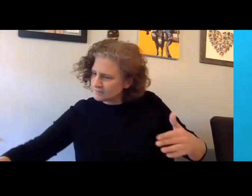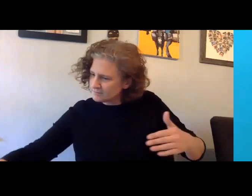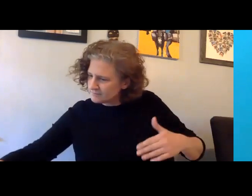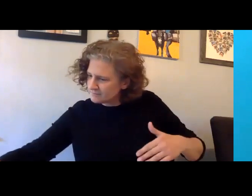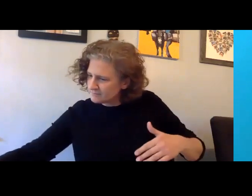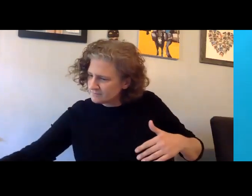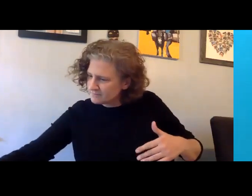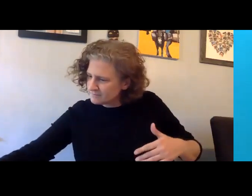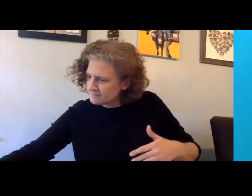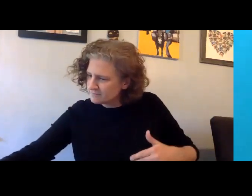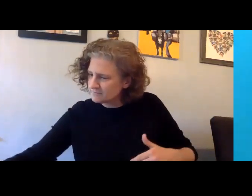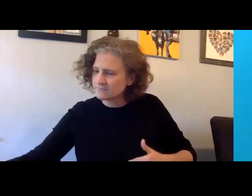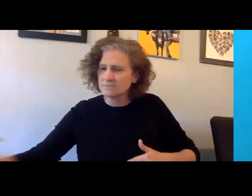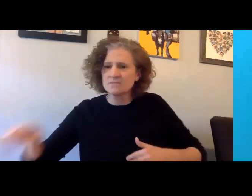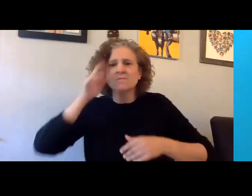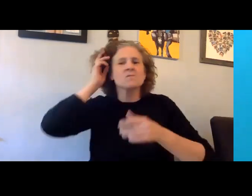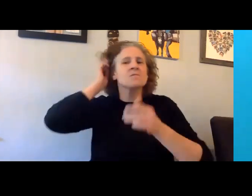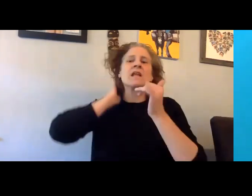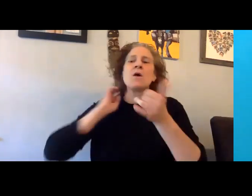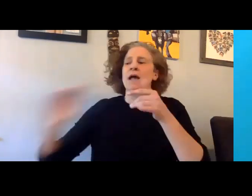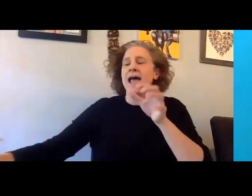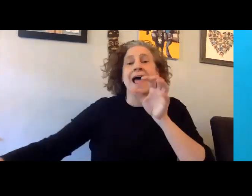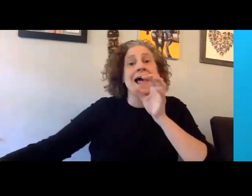All right.